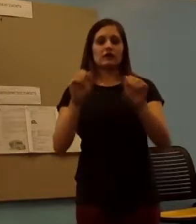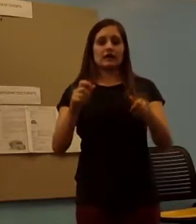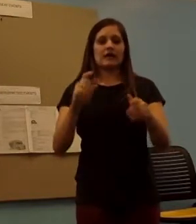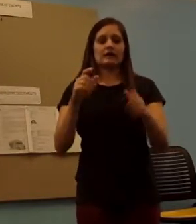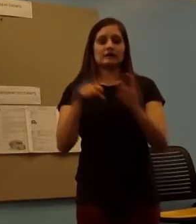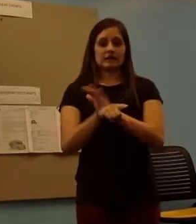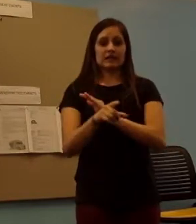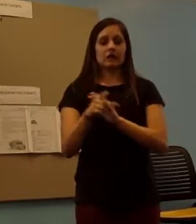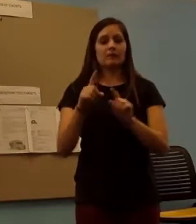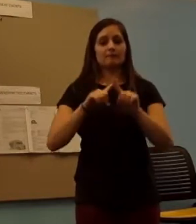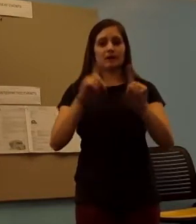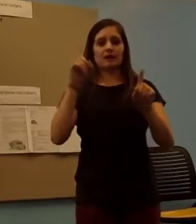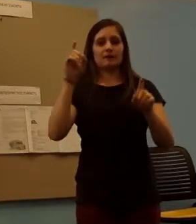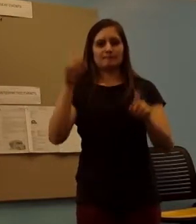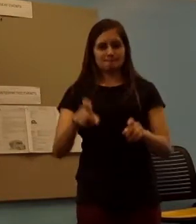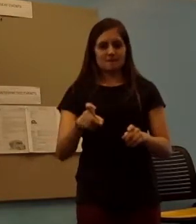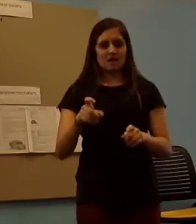The 5th law adds to excess.